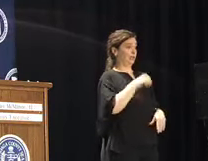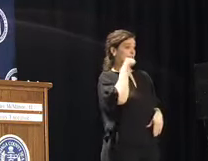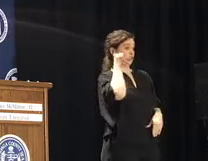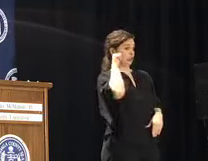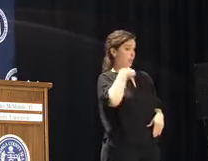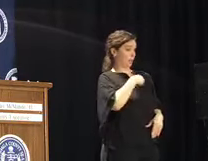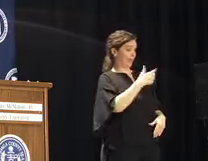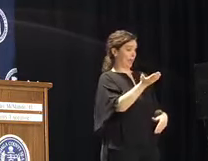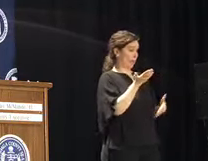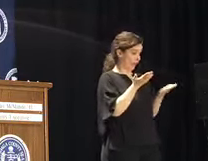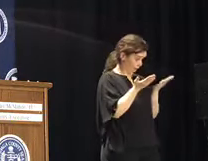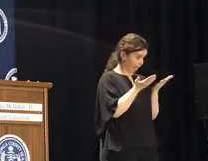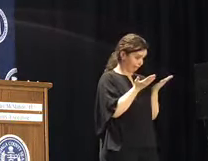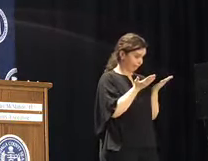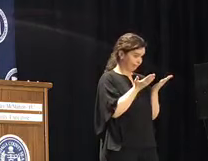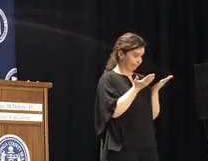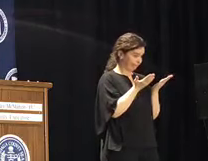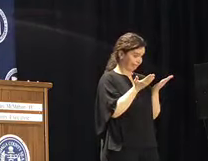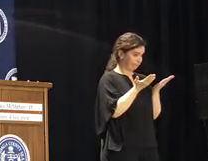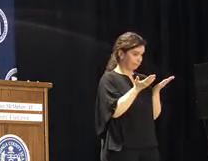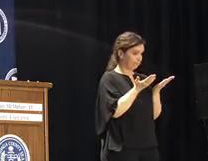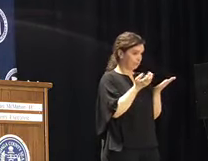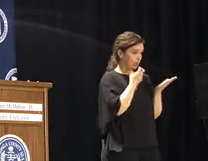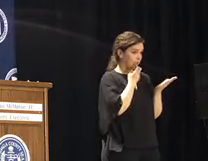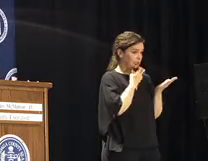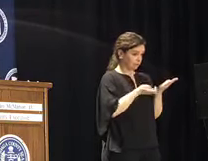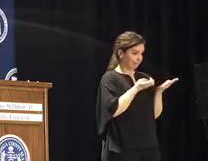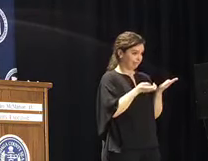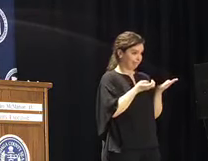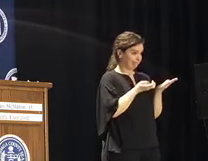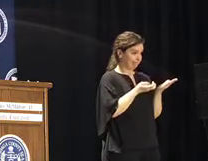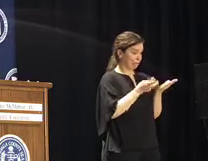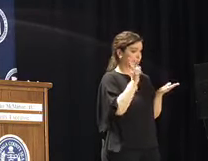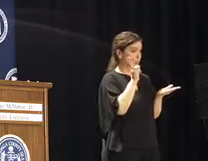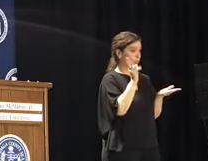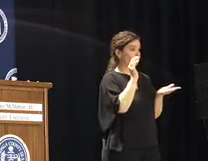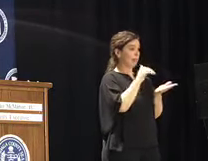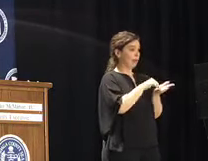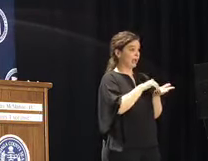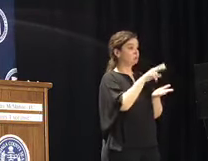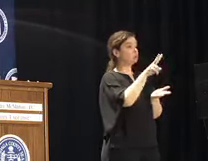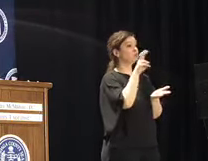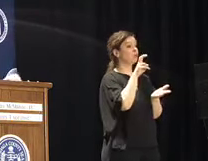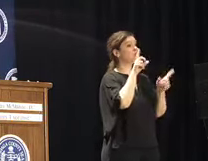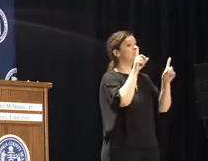We've had 2,200 tests. We have 111 positives.